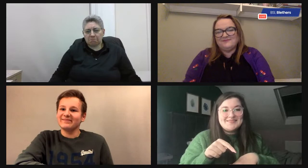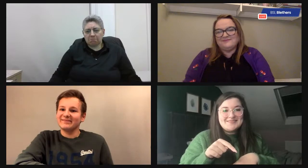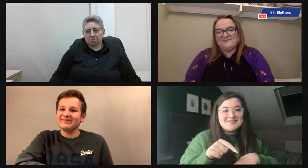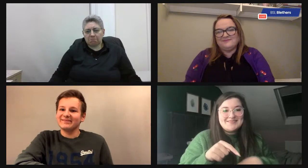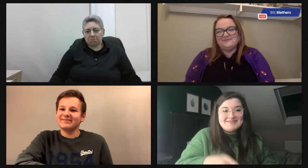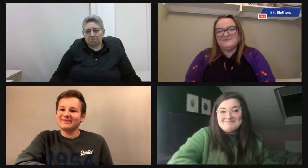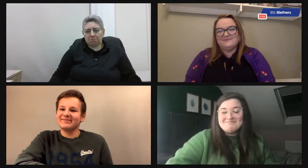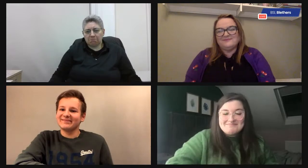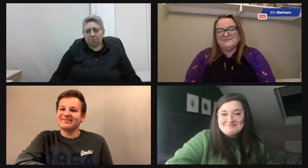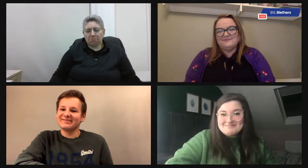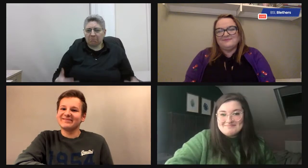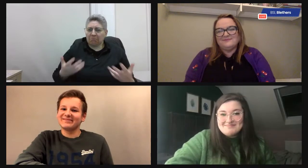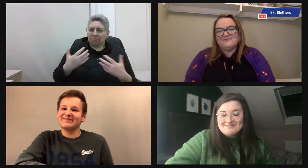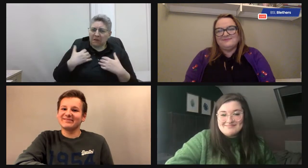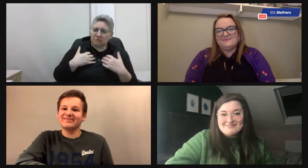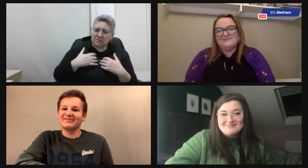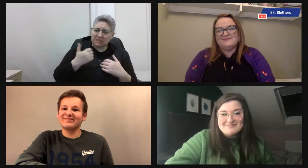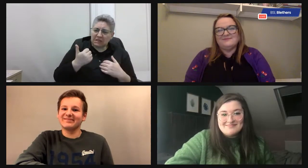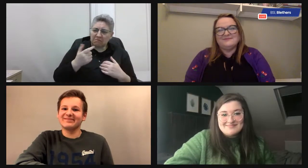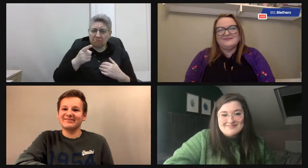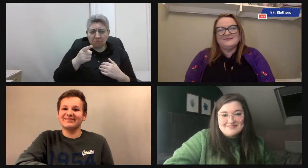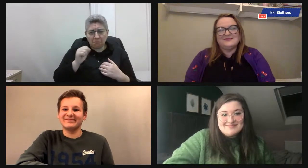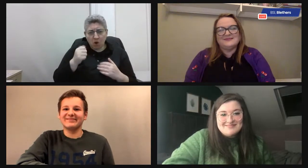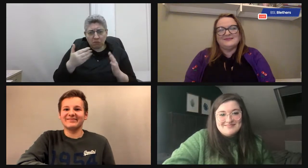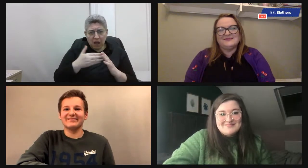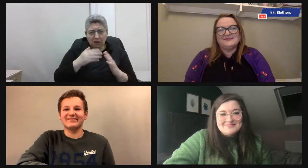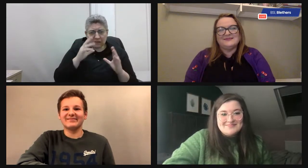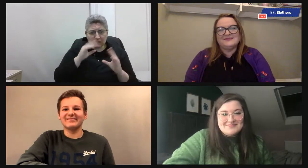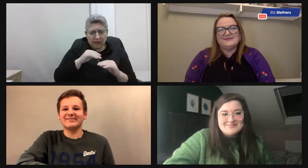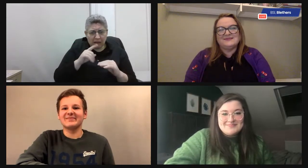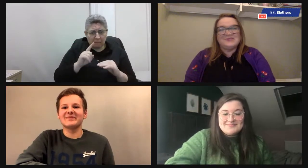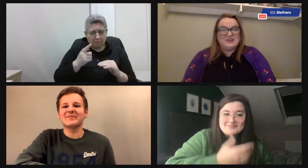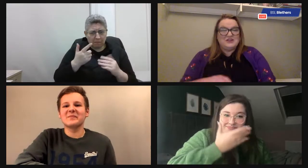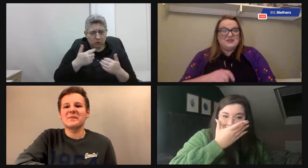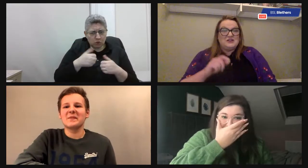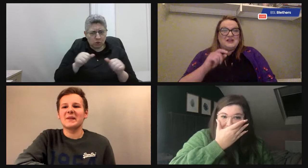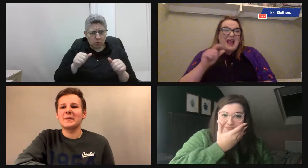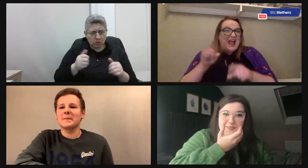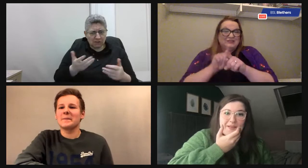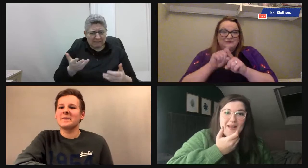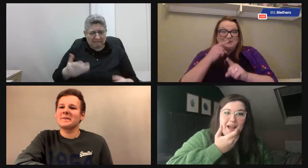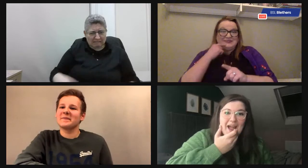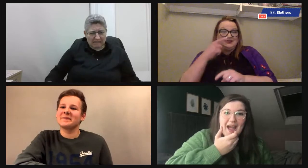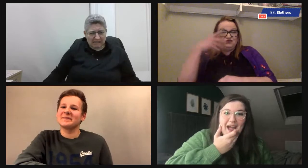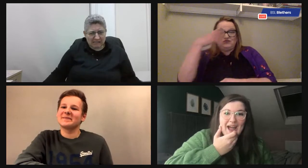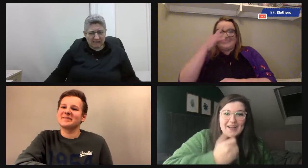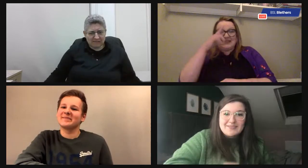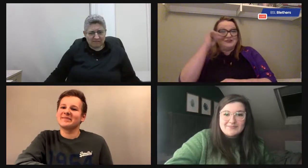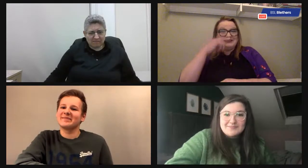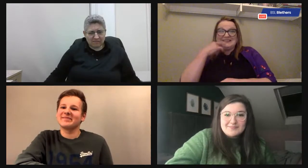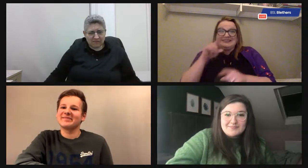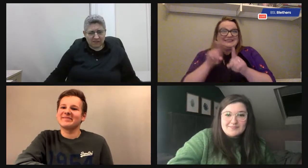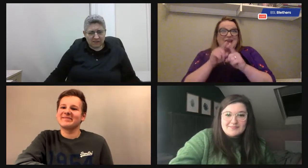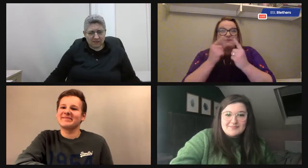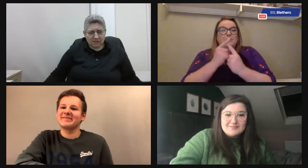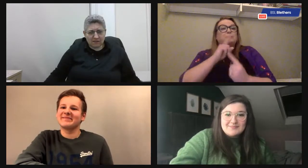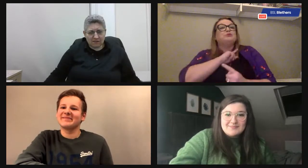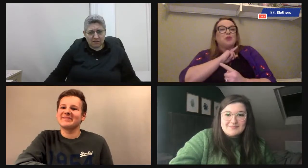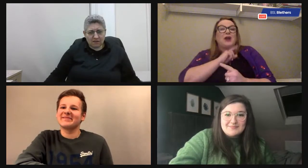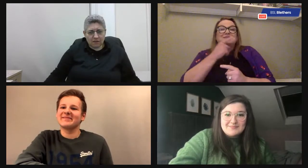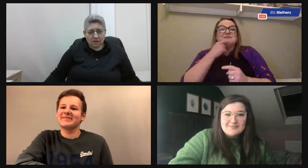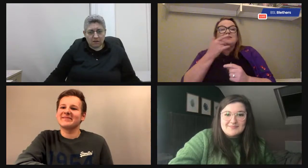on to 2 or 3 in the morning. And remember, that was what was happening. That's interesting. Moira, anything you'd like to say about